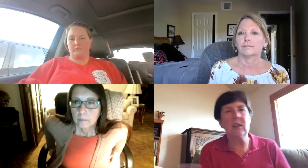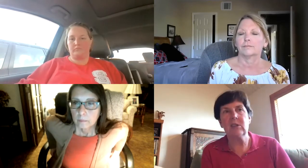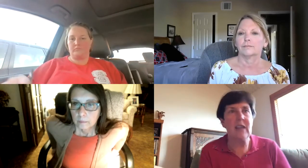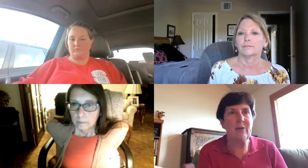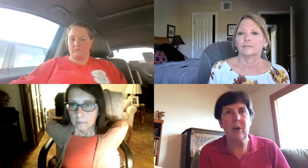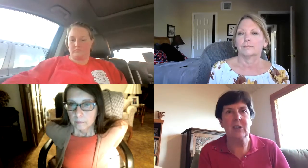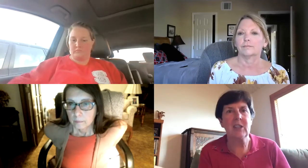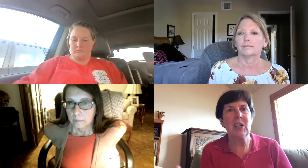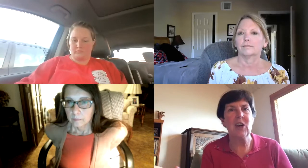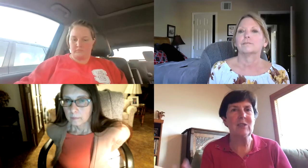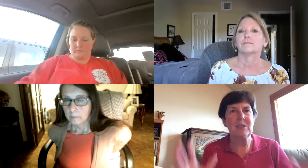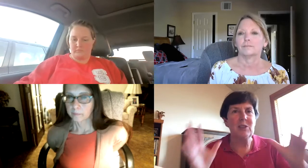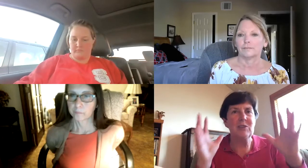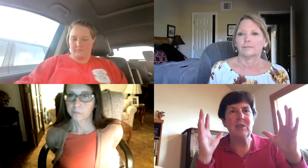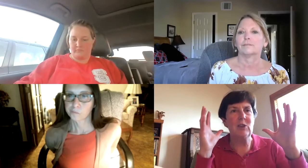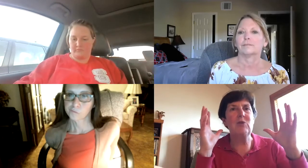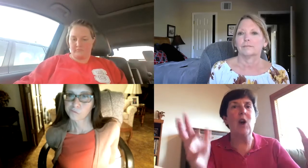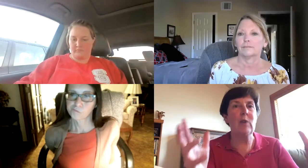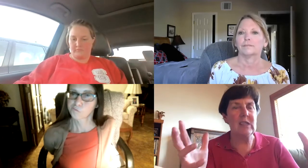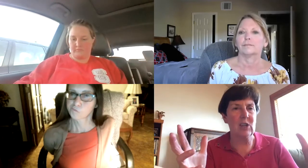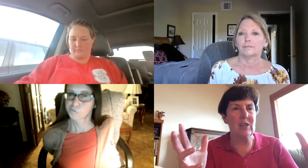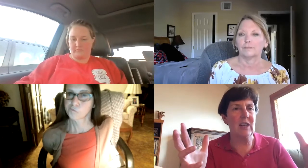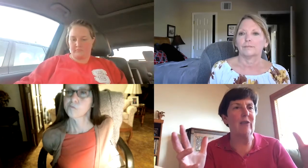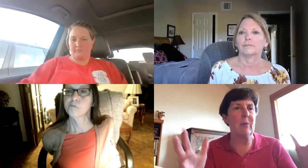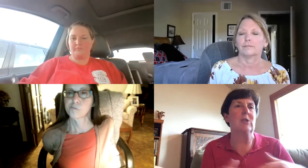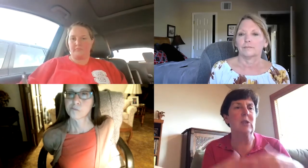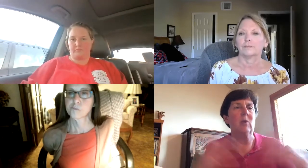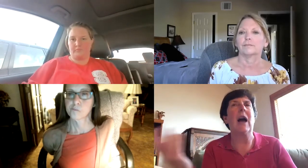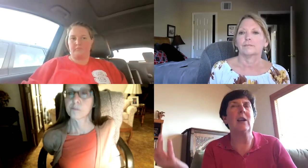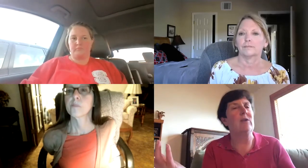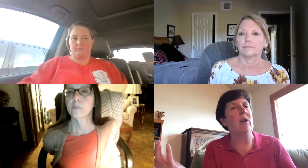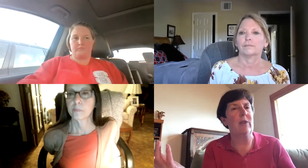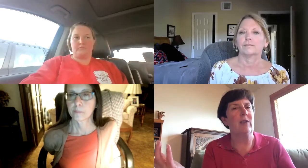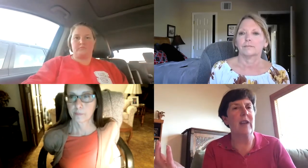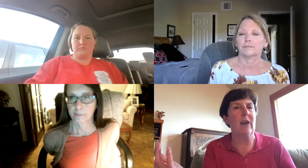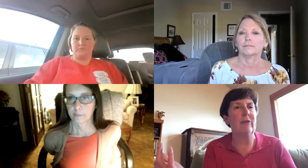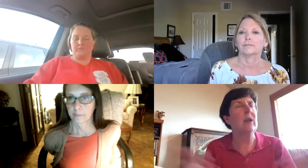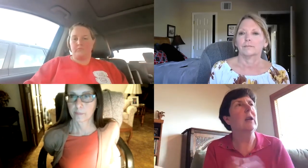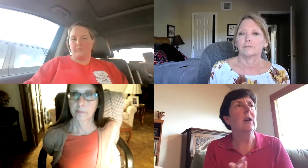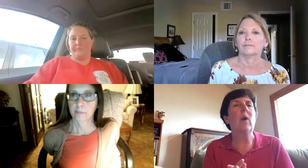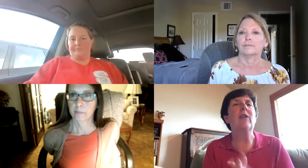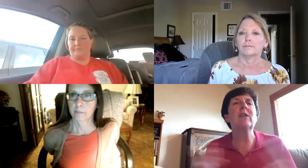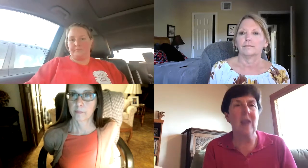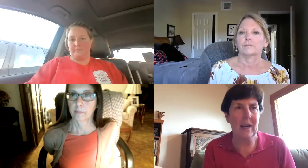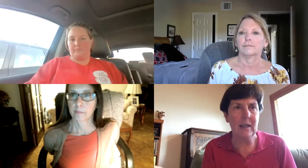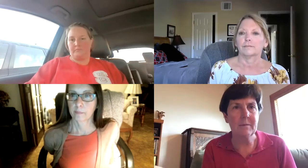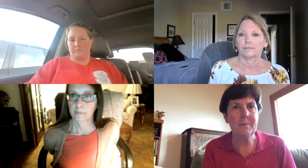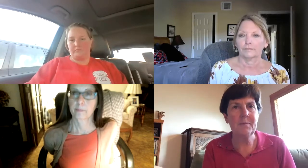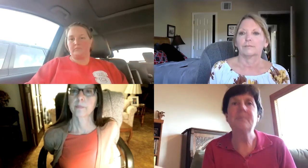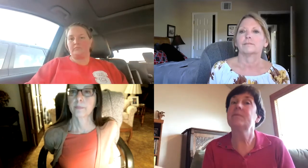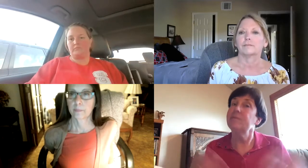God, there's a deaf person, you know, you notice there's a deaf person. Well, how do you know they're deaf? Well, they're